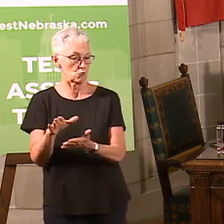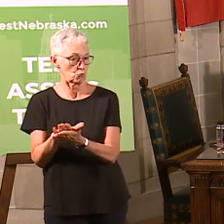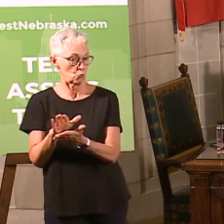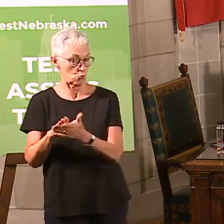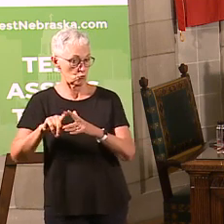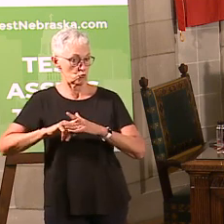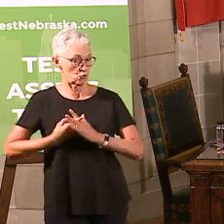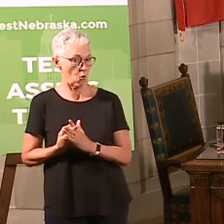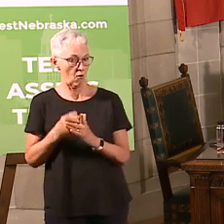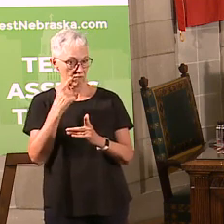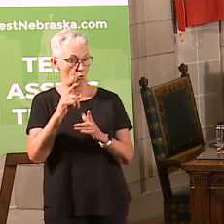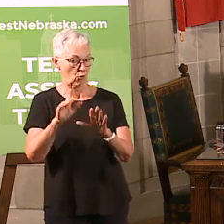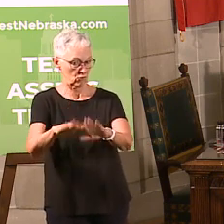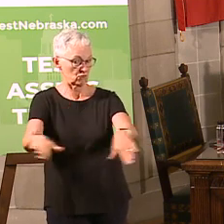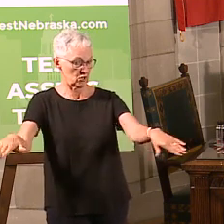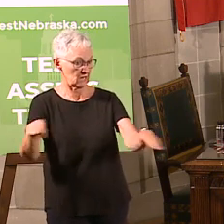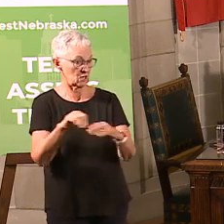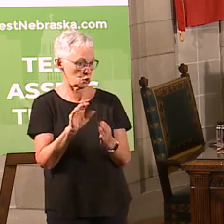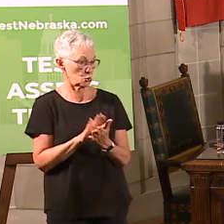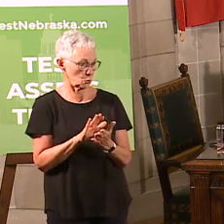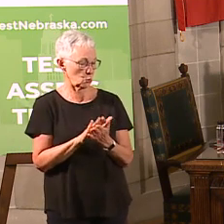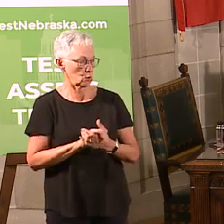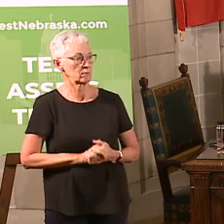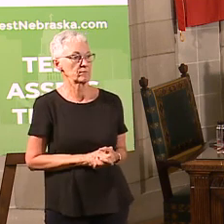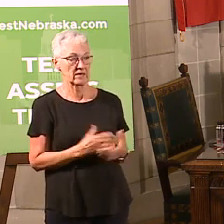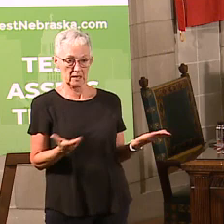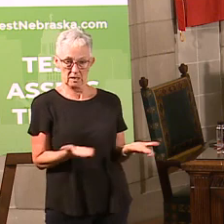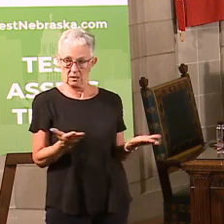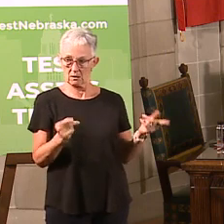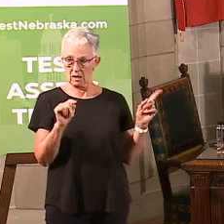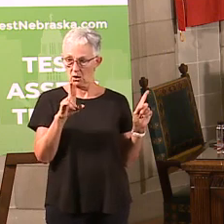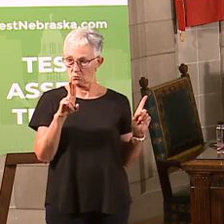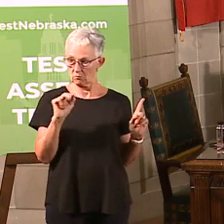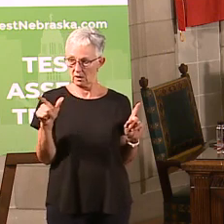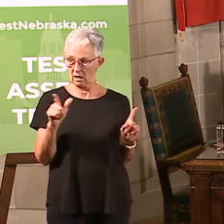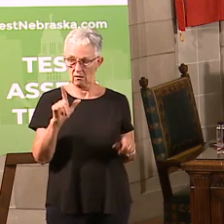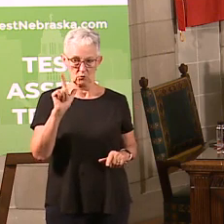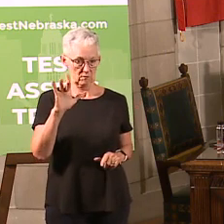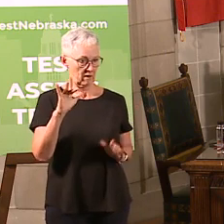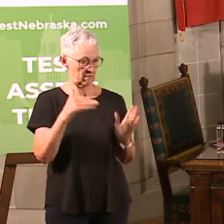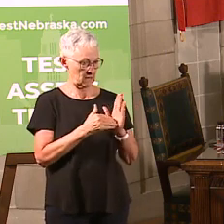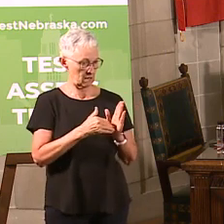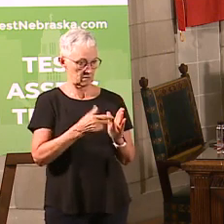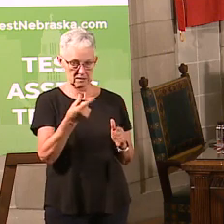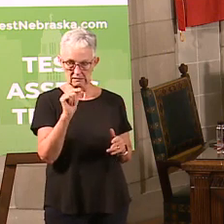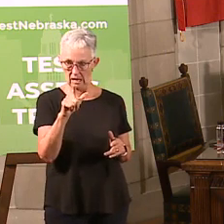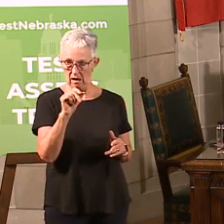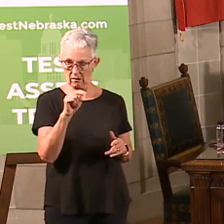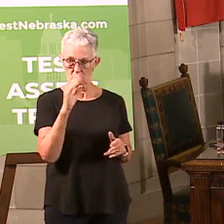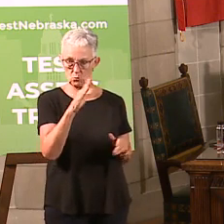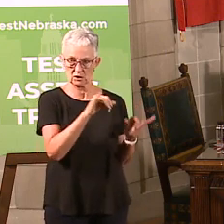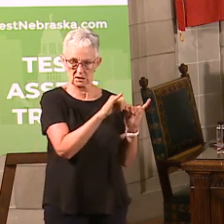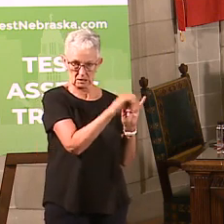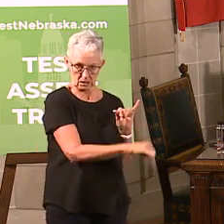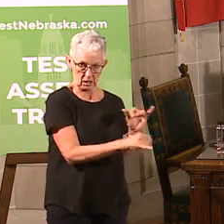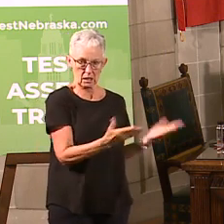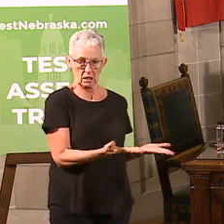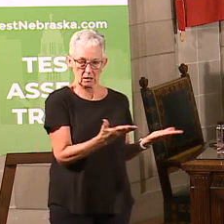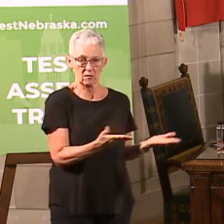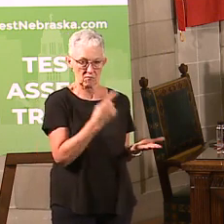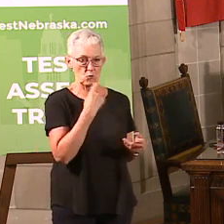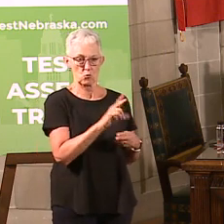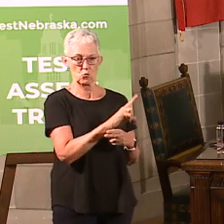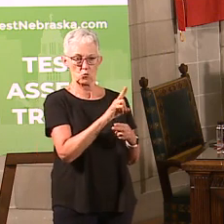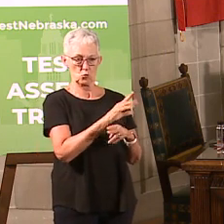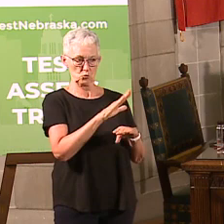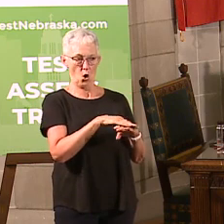And just across our own campuses at UNL, for example, 25,000 gallons are going to be used. So I'm very proud of our faculty and staff for leading this